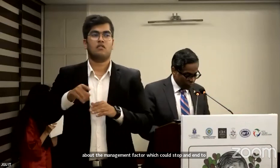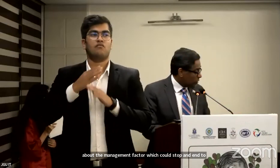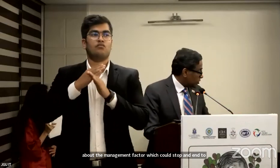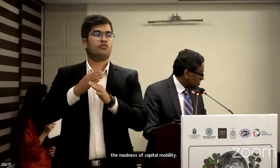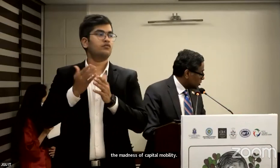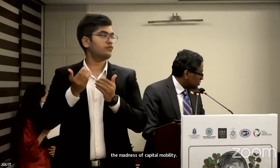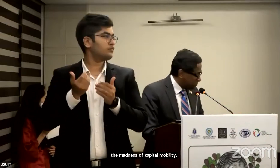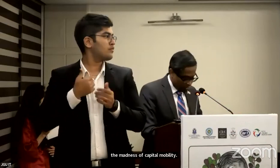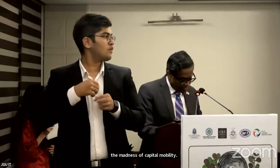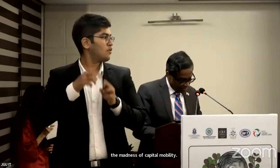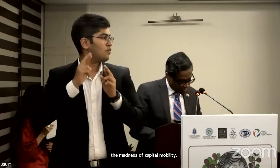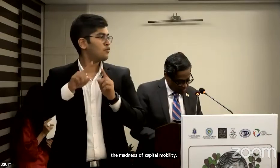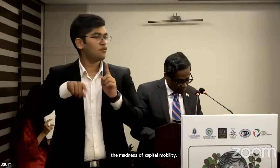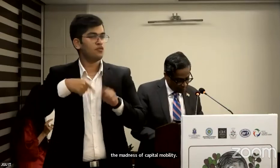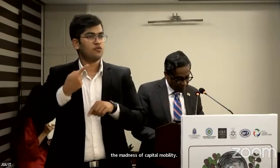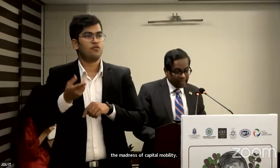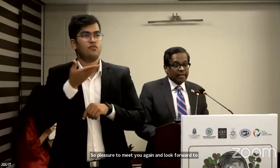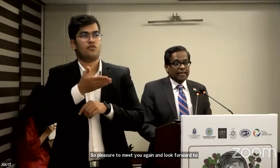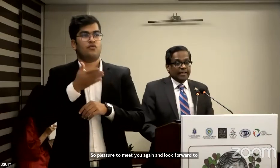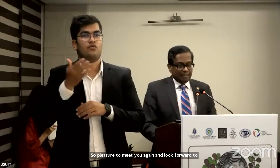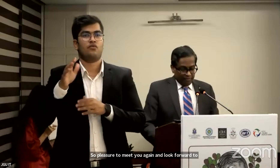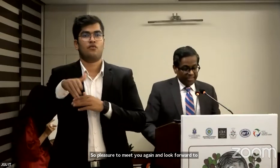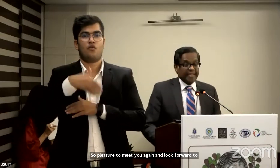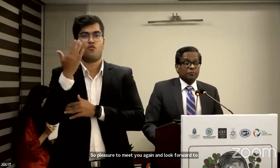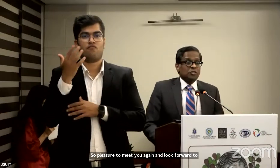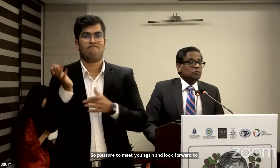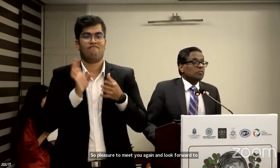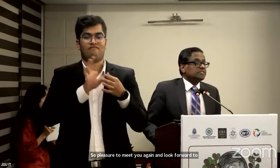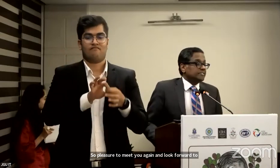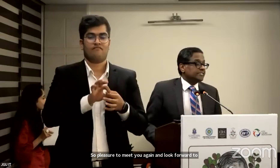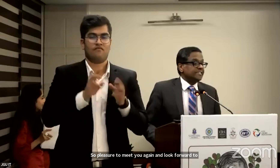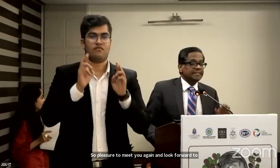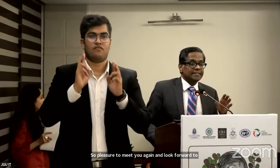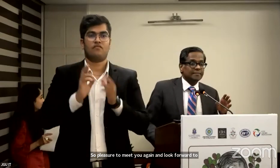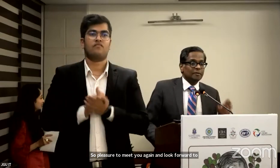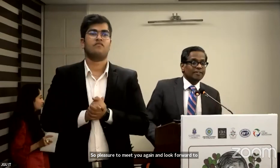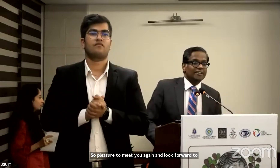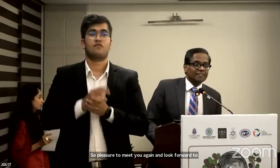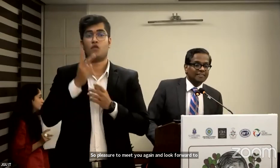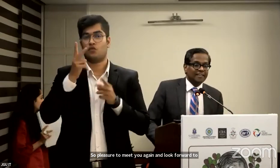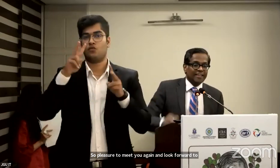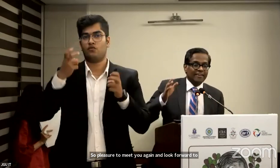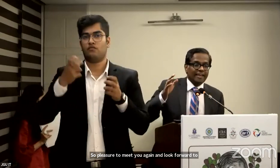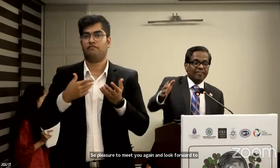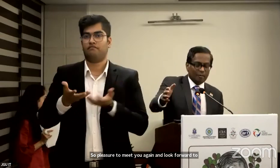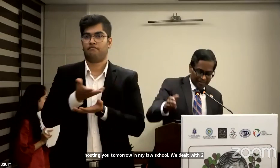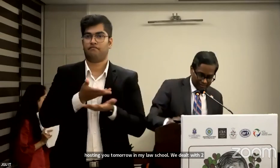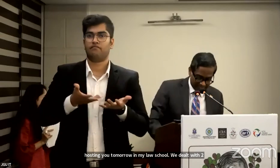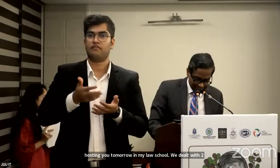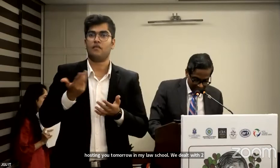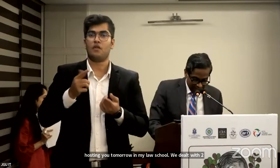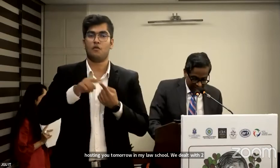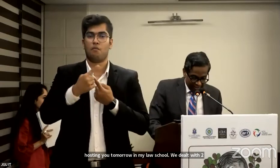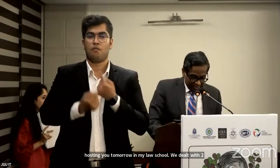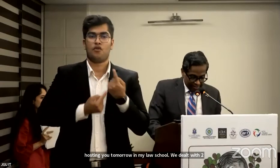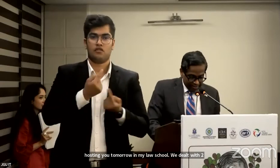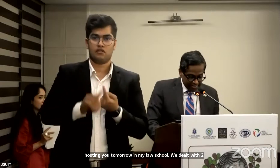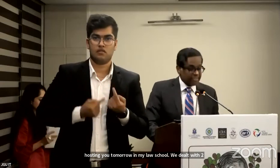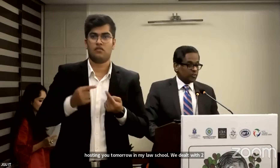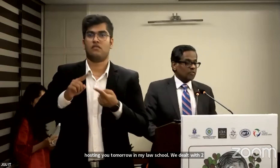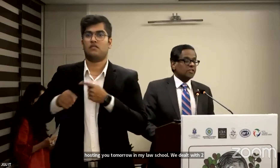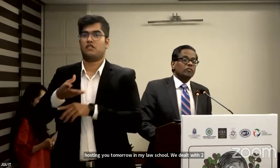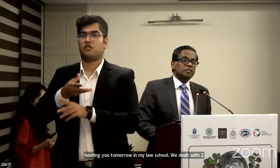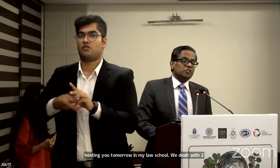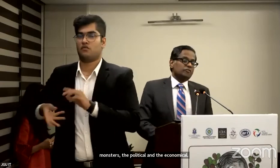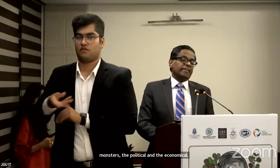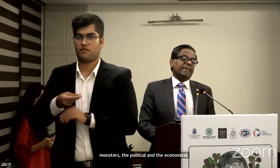and look forward to hosting you tomorrow in my law school. We dealt with two monsters, the political and the economical.